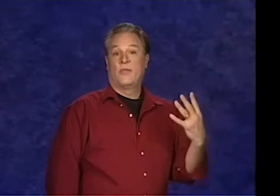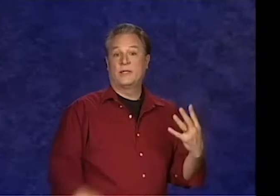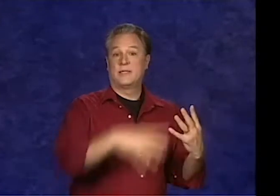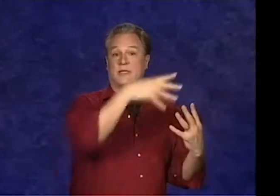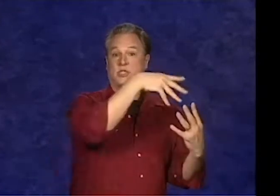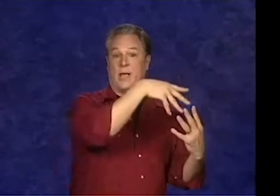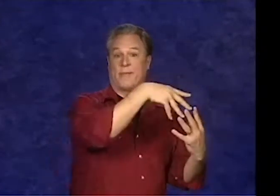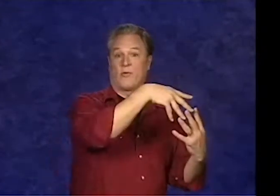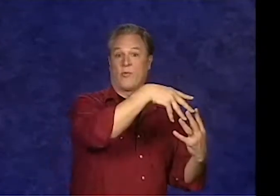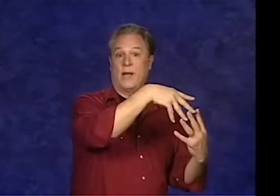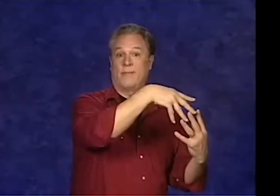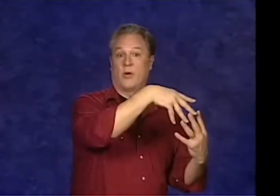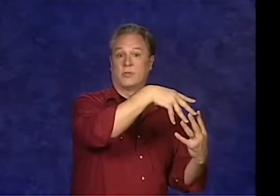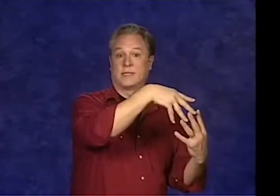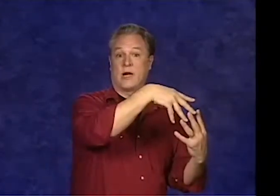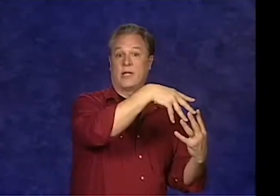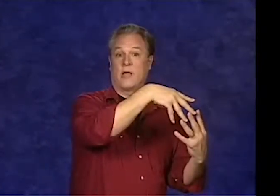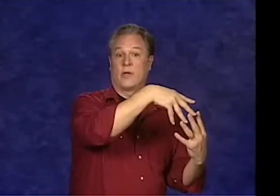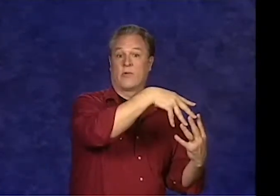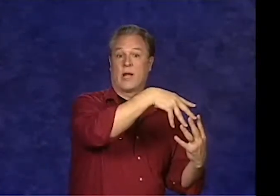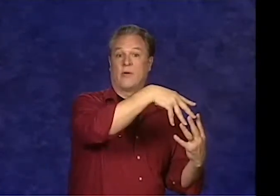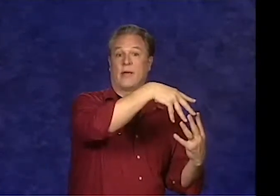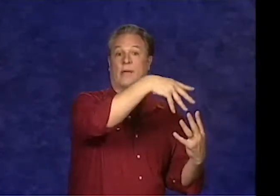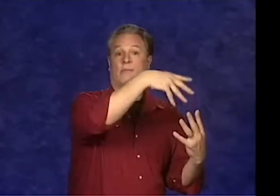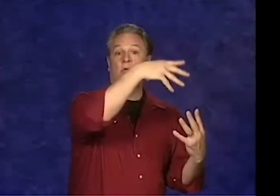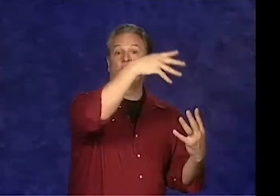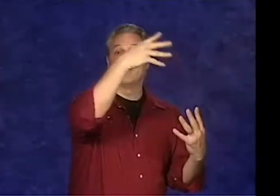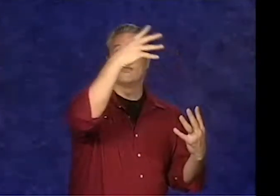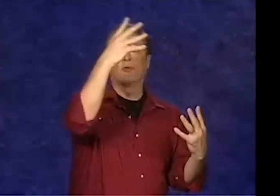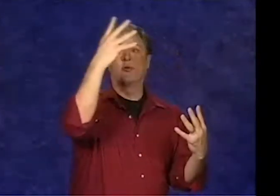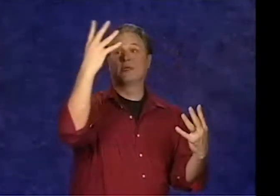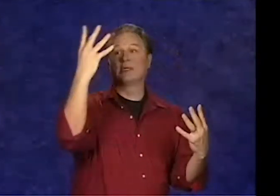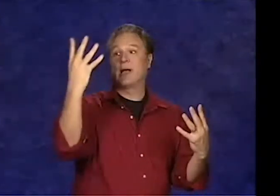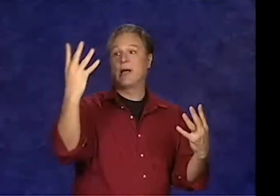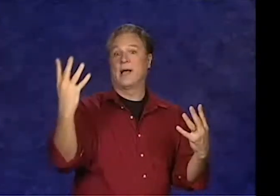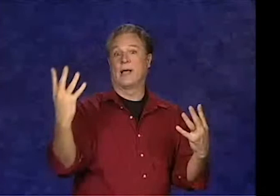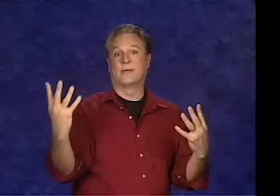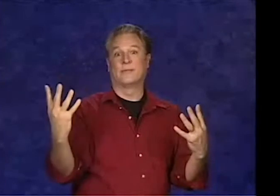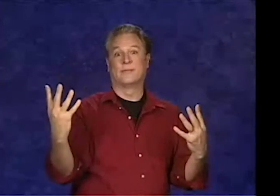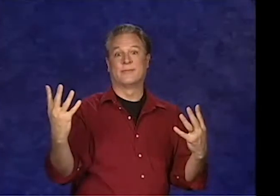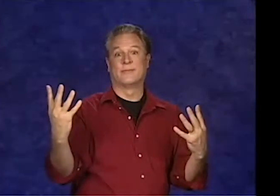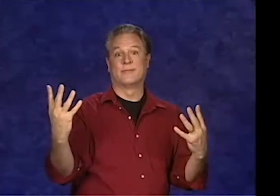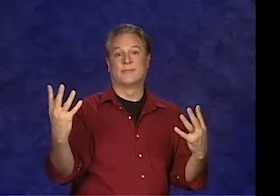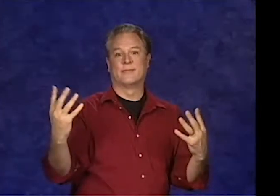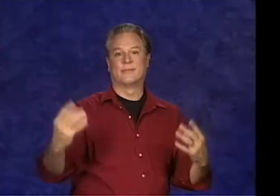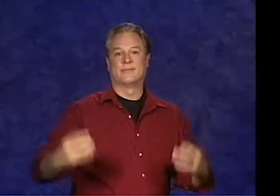This is the shape of a rainbow starting on the ground and moving through the sky.